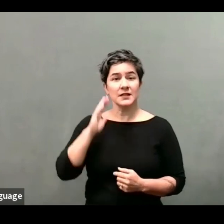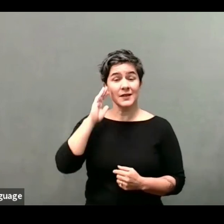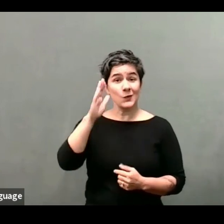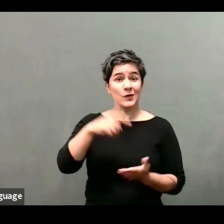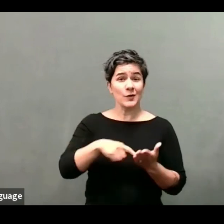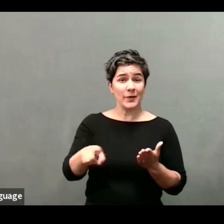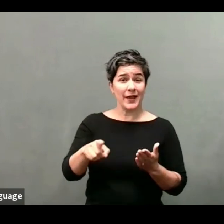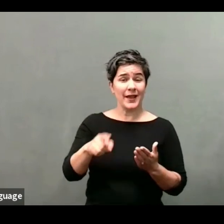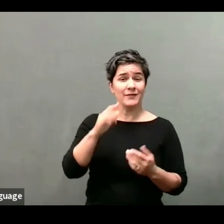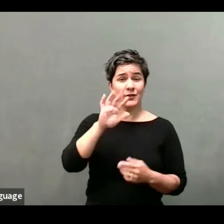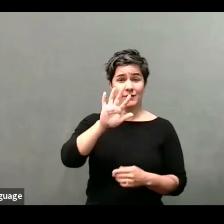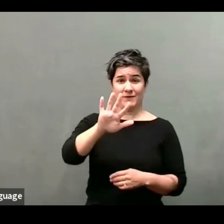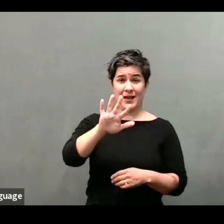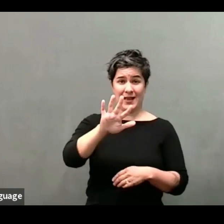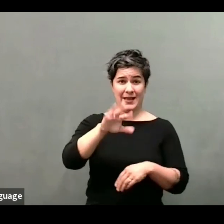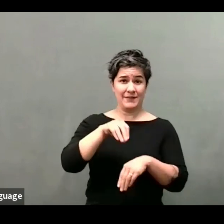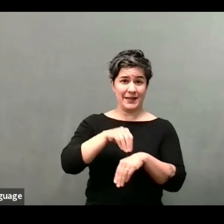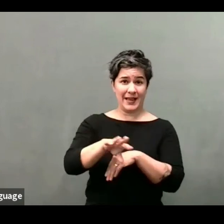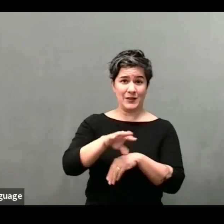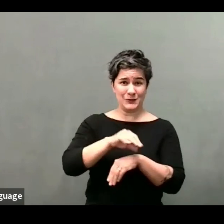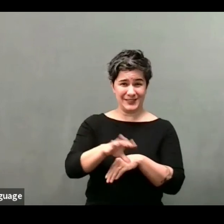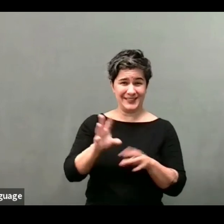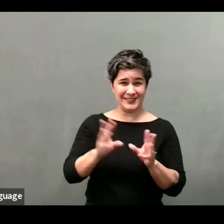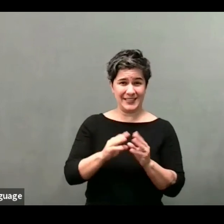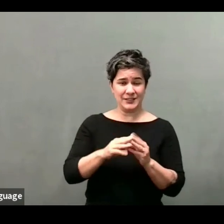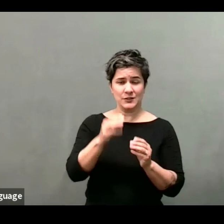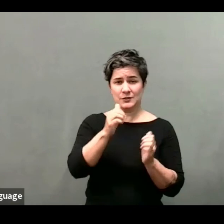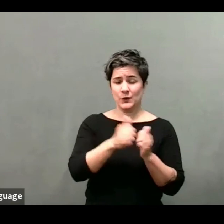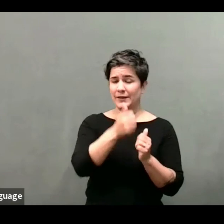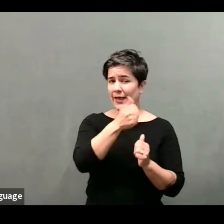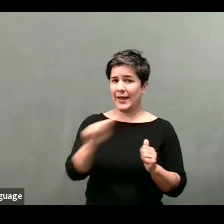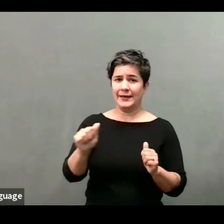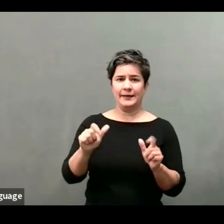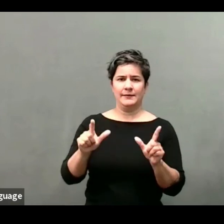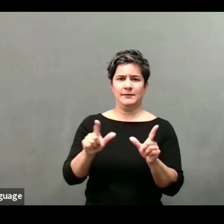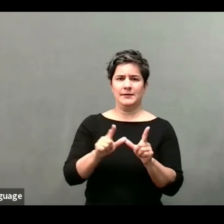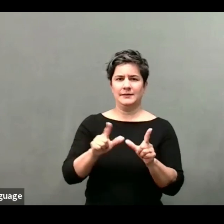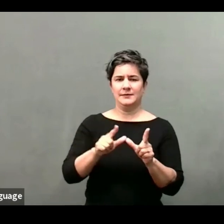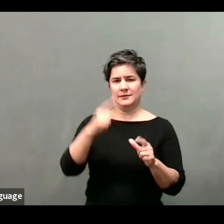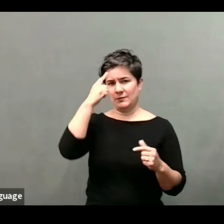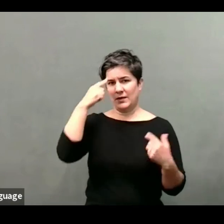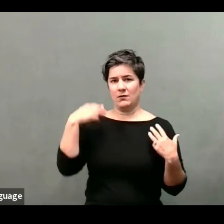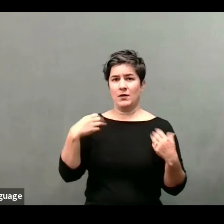counseling sessions by any licensed mental health provider for the patient.